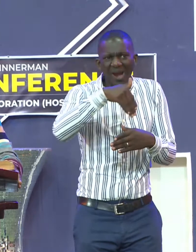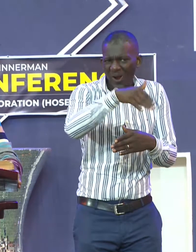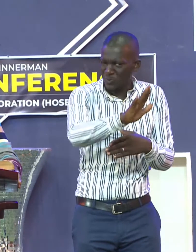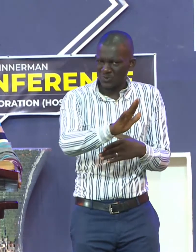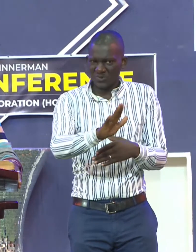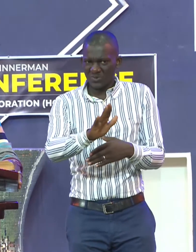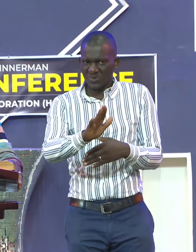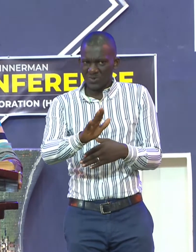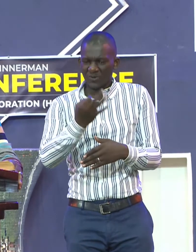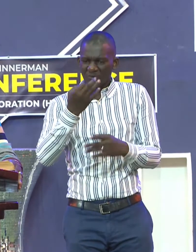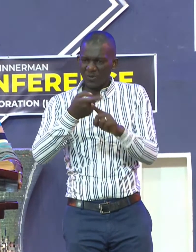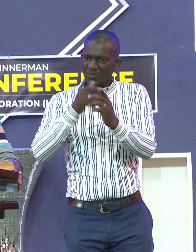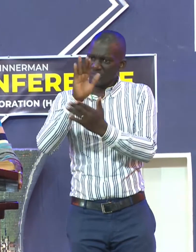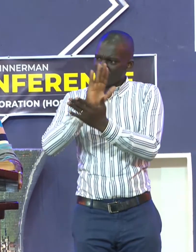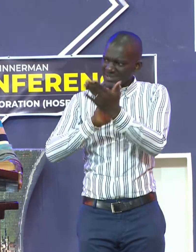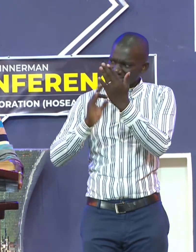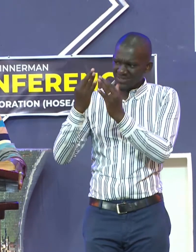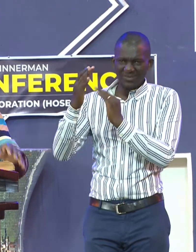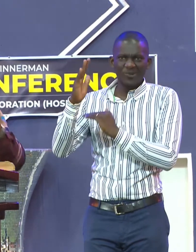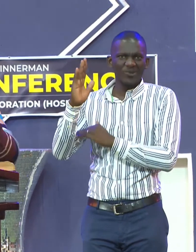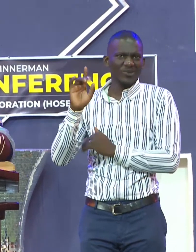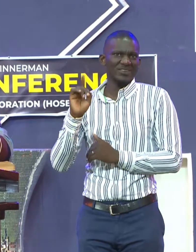Whenever you're out of the counsel of God.